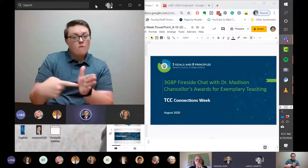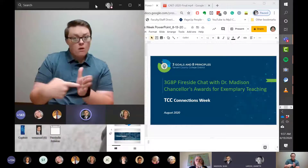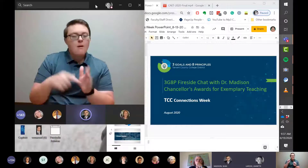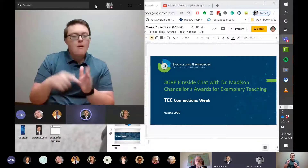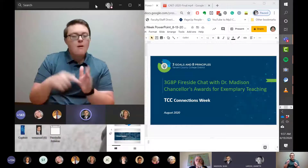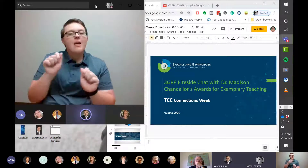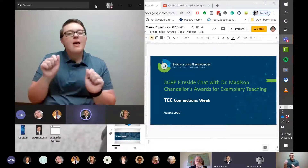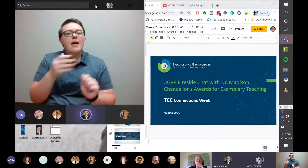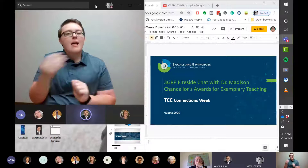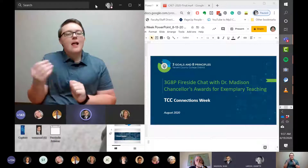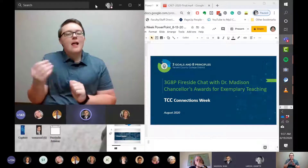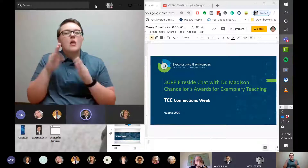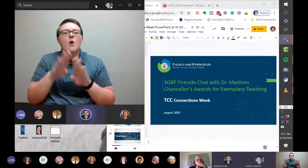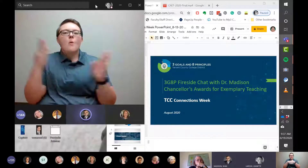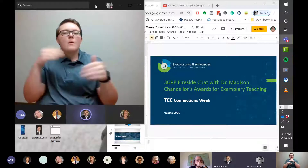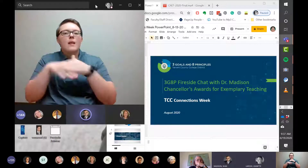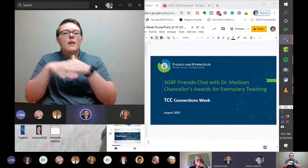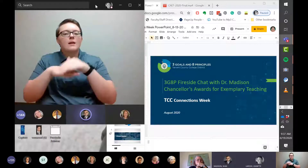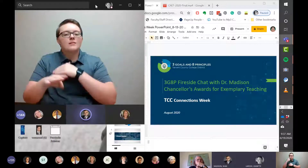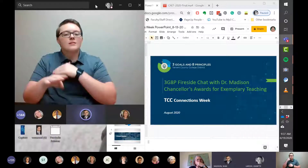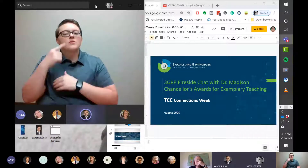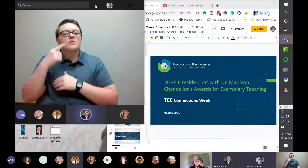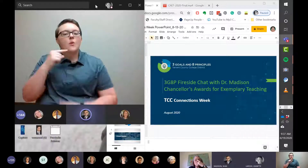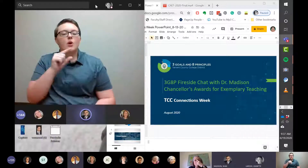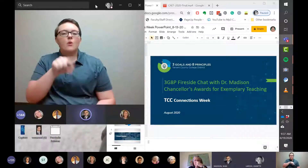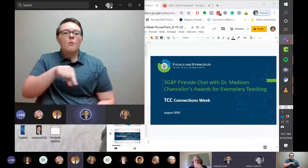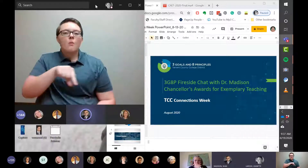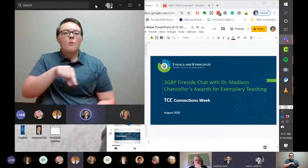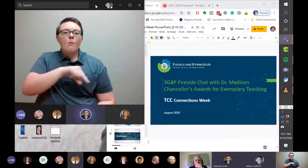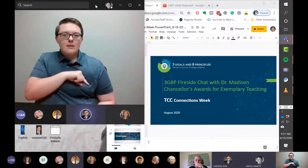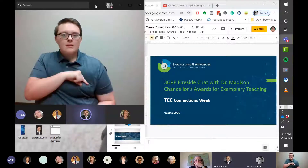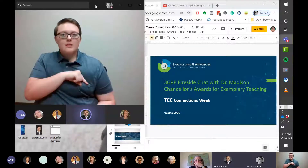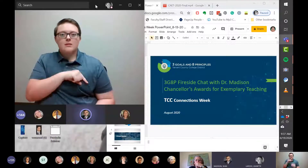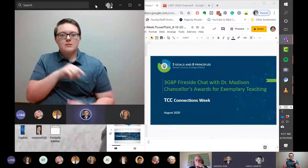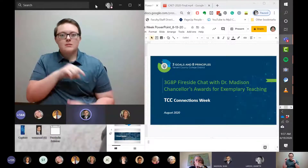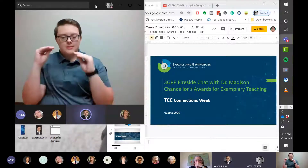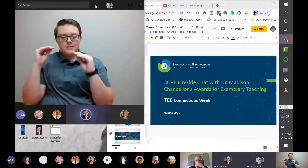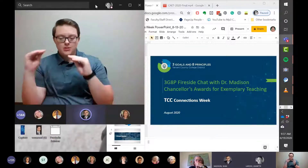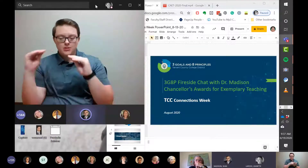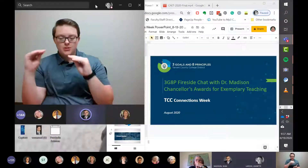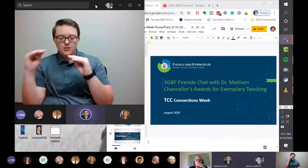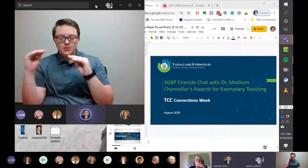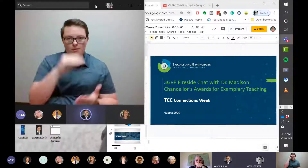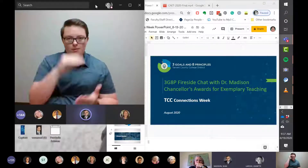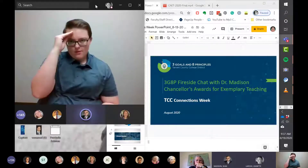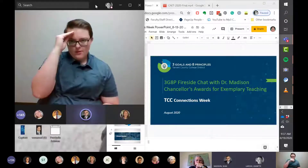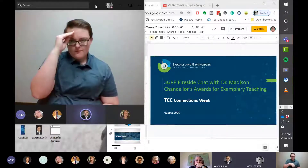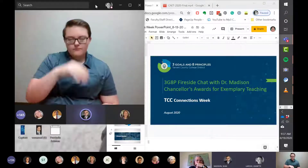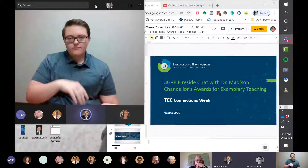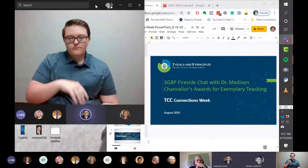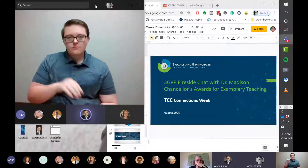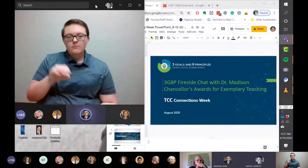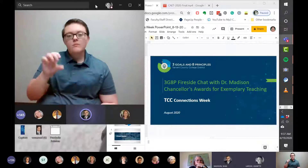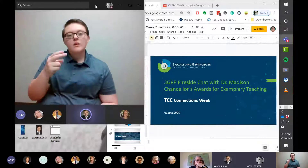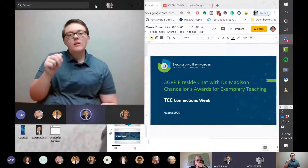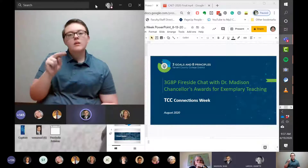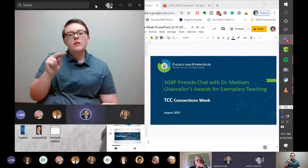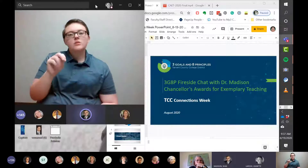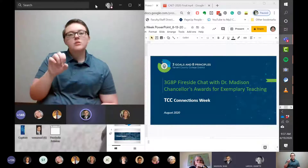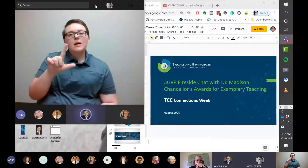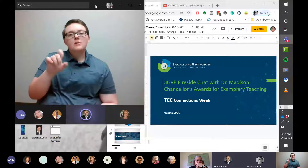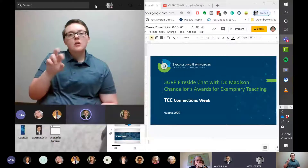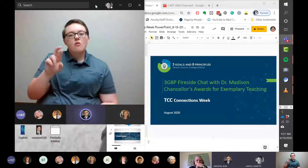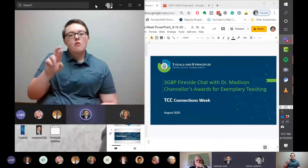access to quality teaching and learning. In the words of Chancellor Rushing, this award is not intended